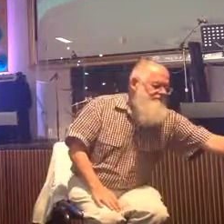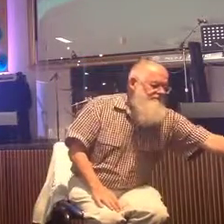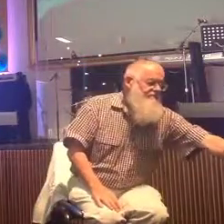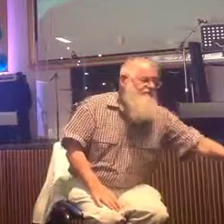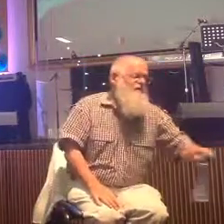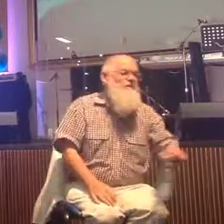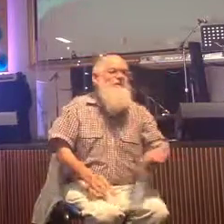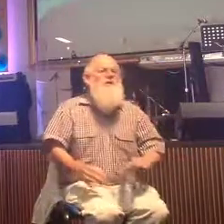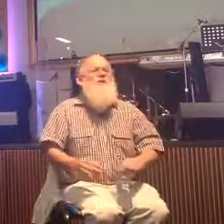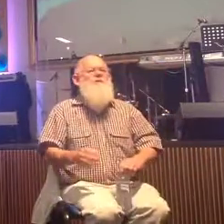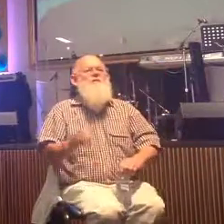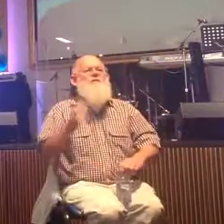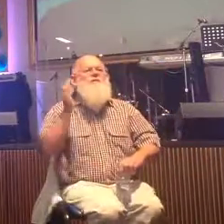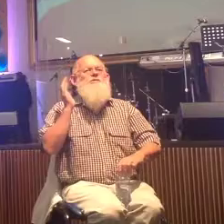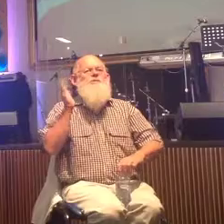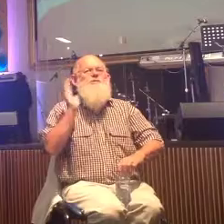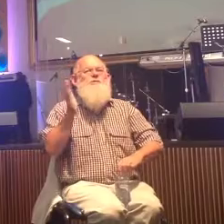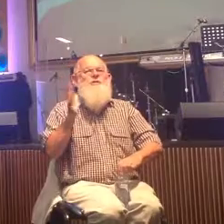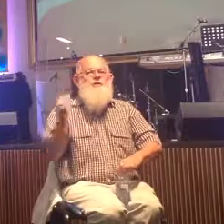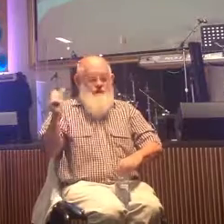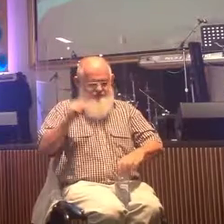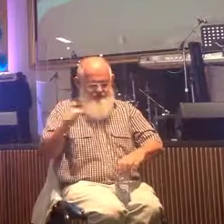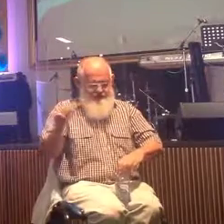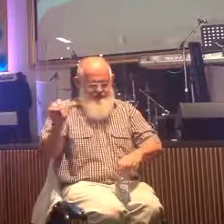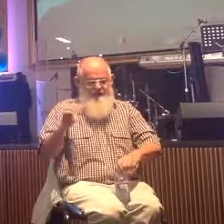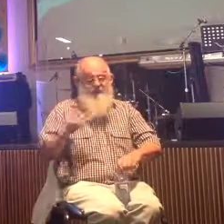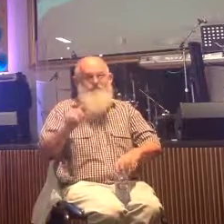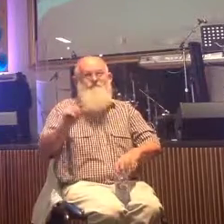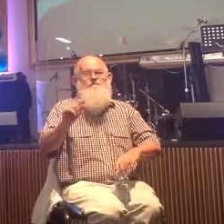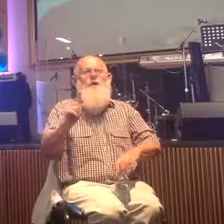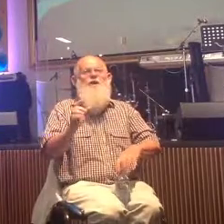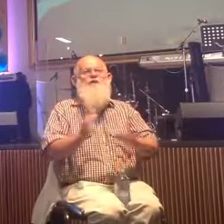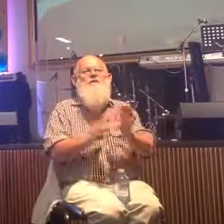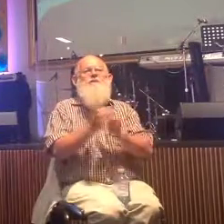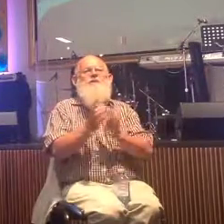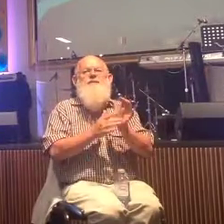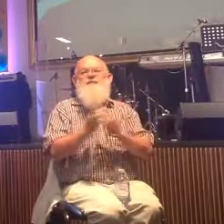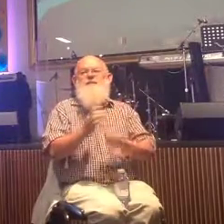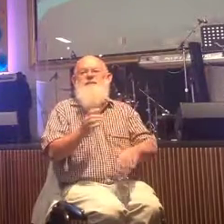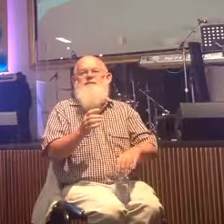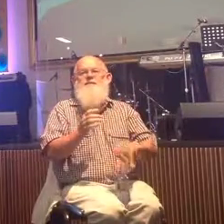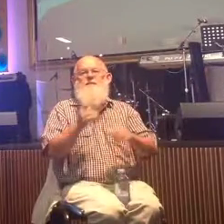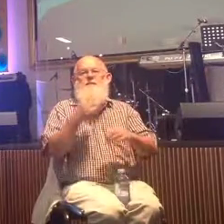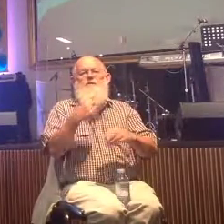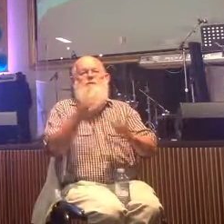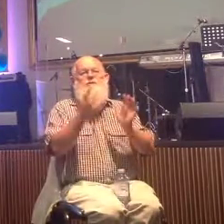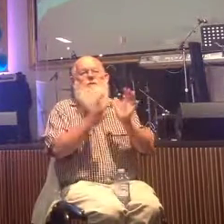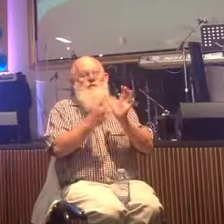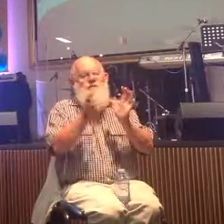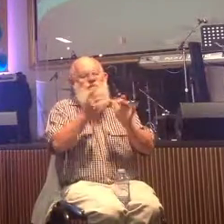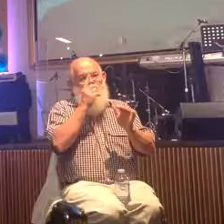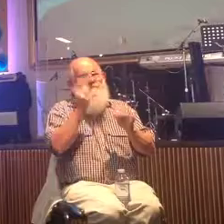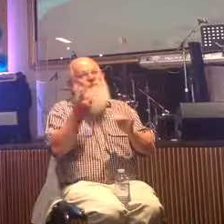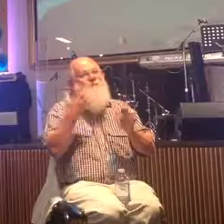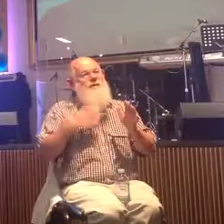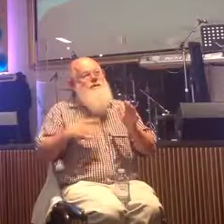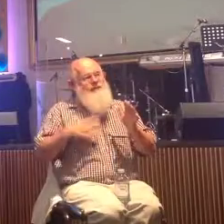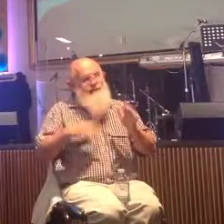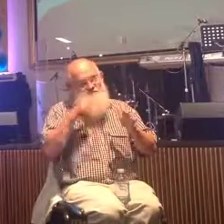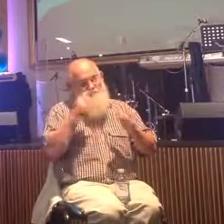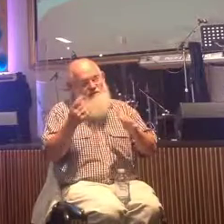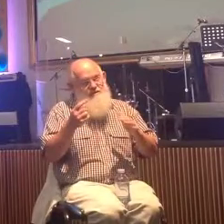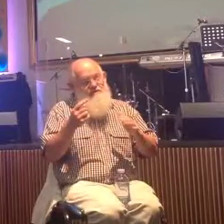is designed and built to follow Jesus. It's to come in contact with the people who need Jesus, the worst of the